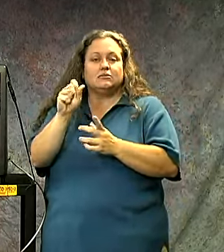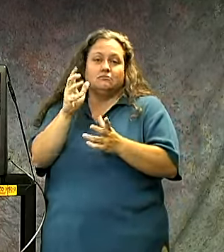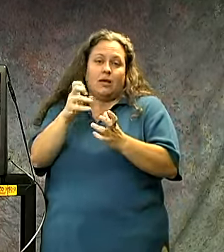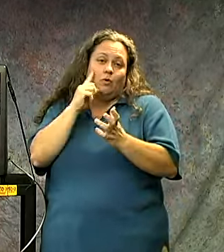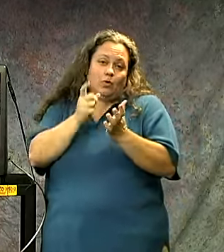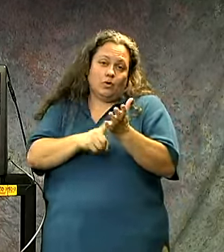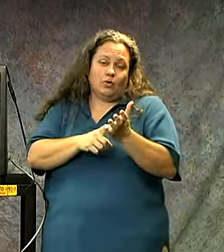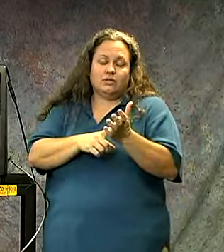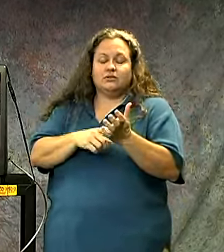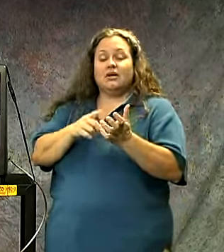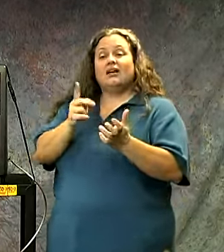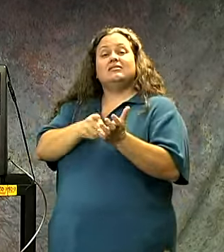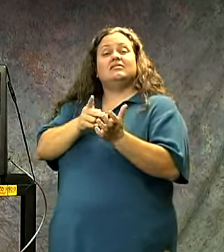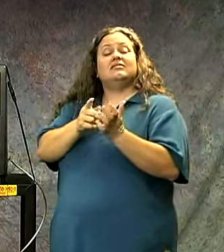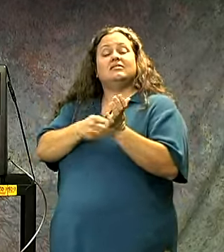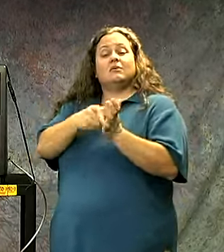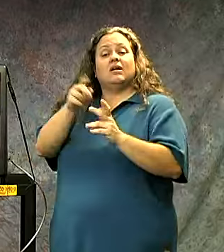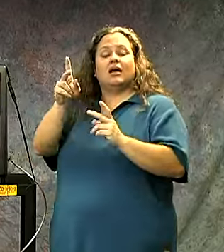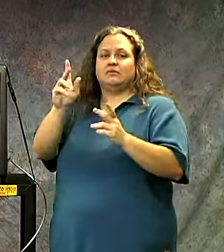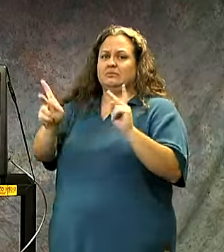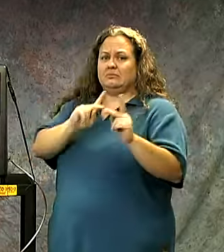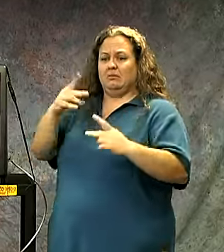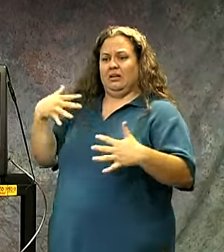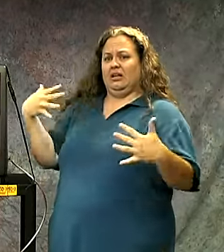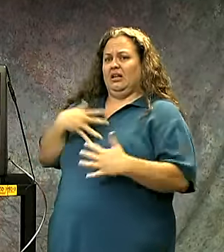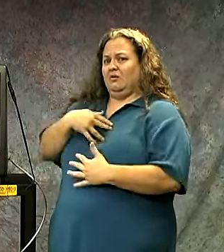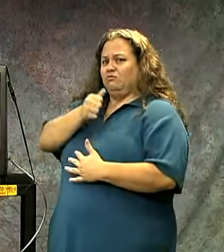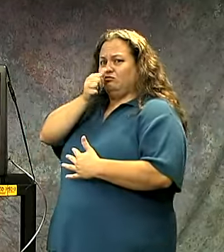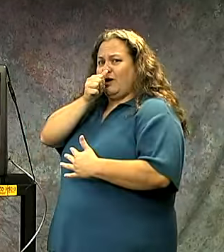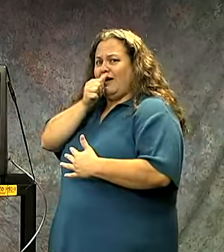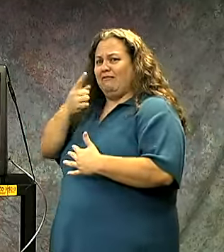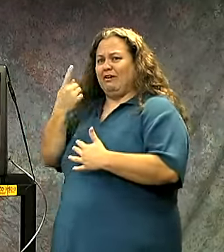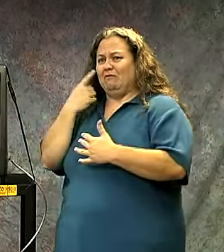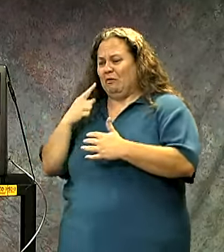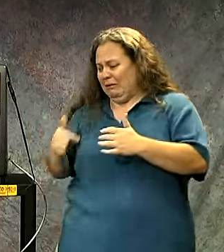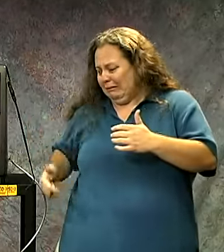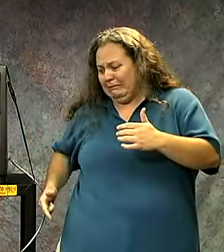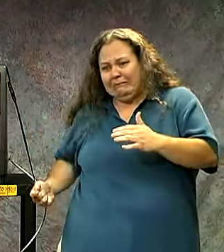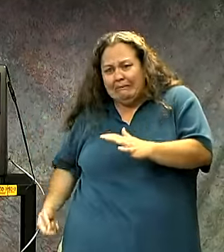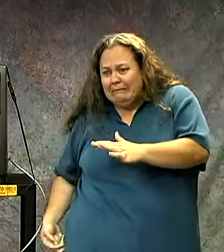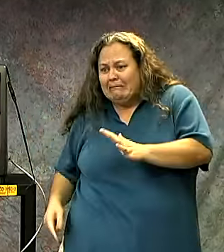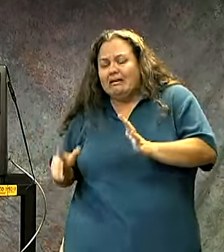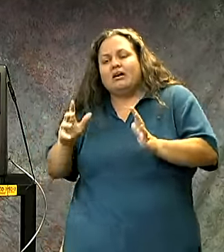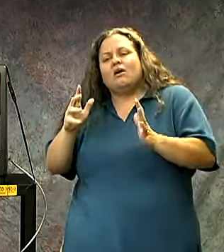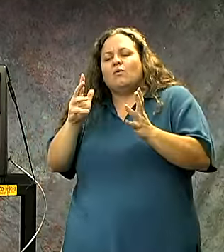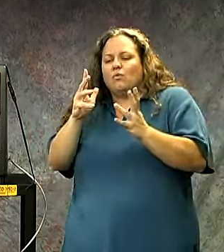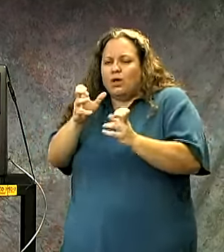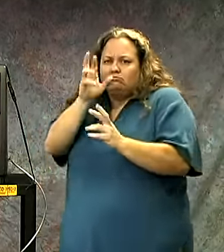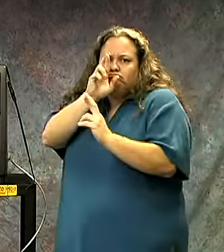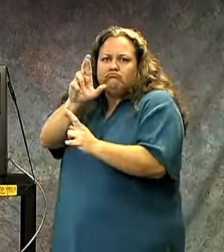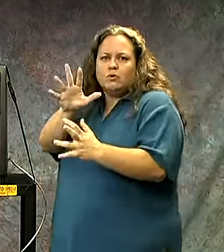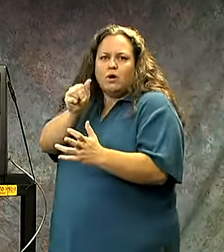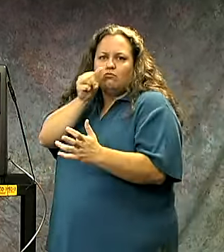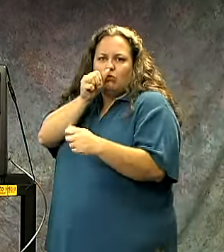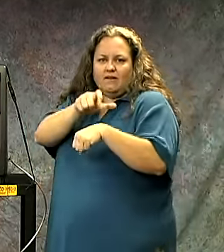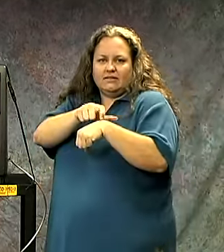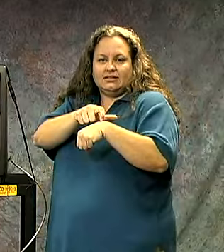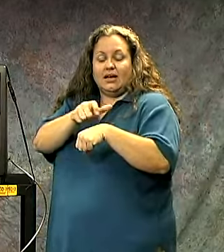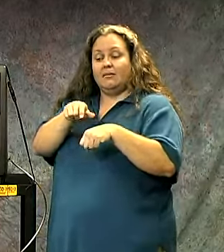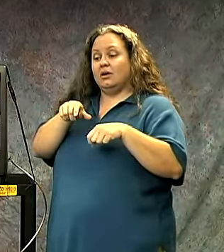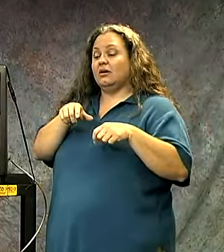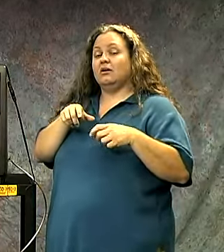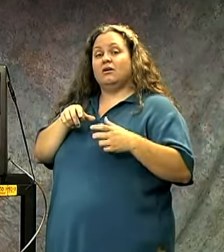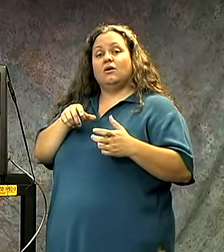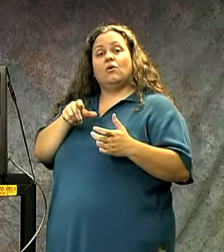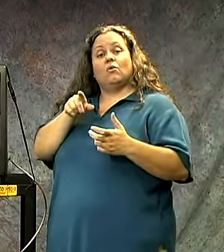and dignity during these exams. We are very cognizant of that and we do keep people's privacy. During